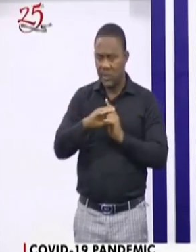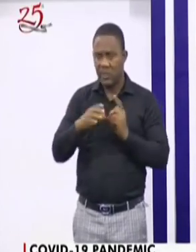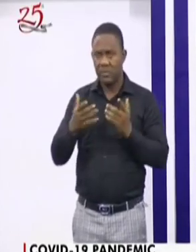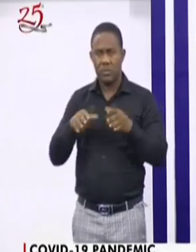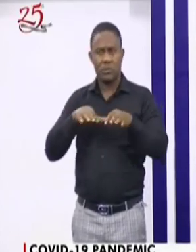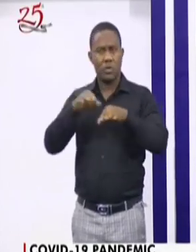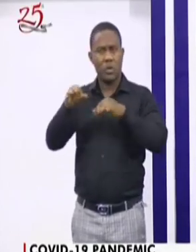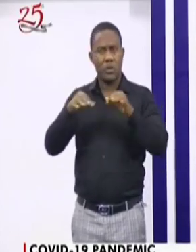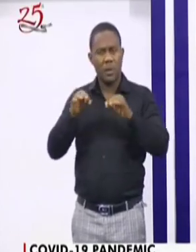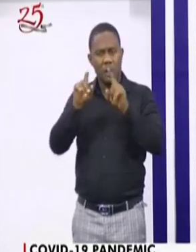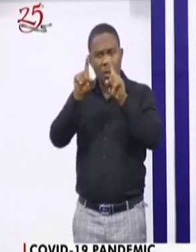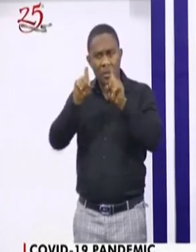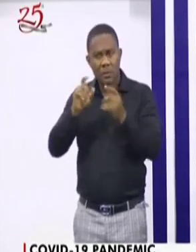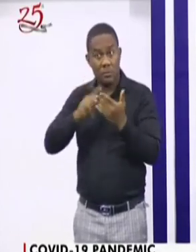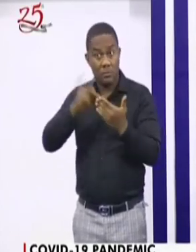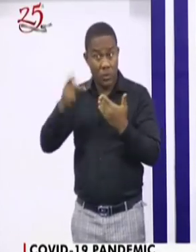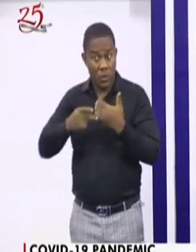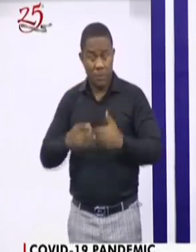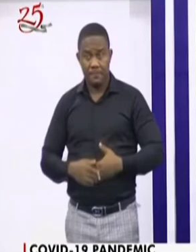testing program.